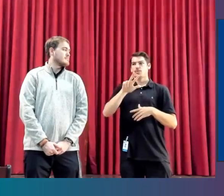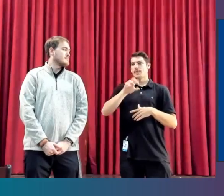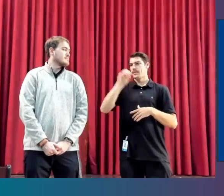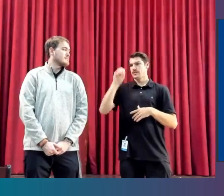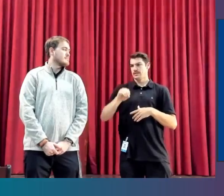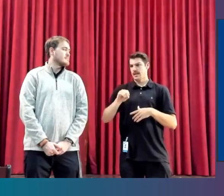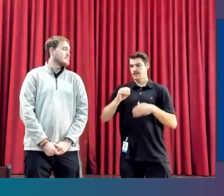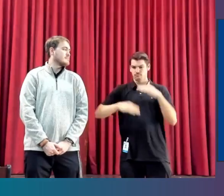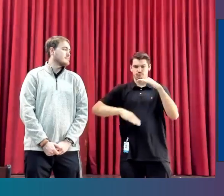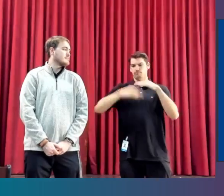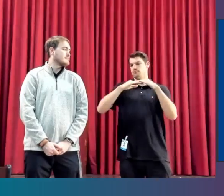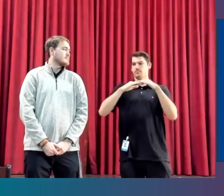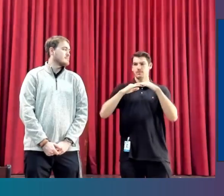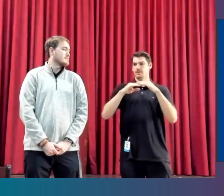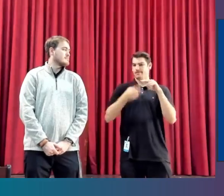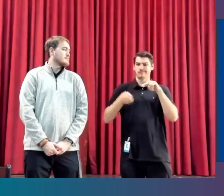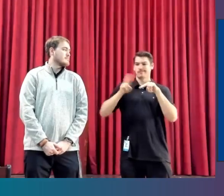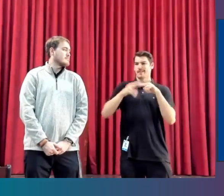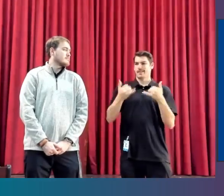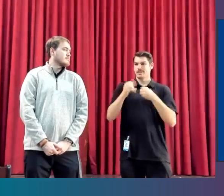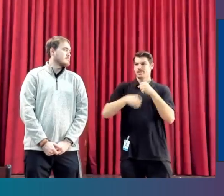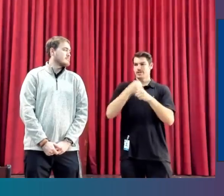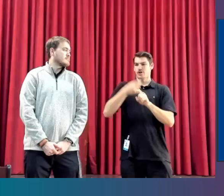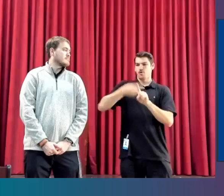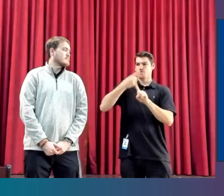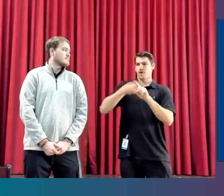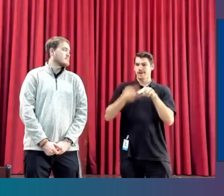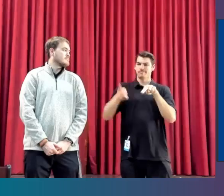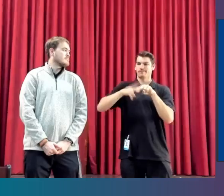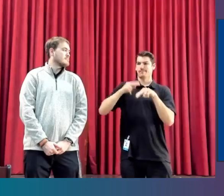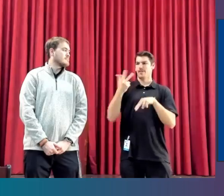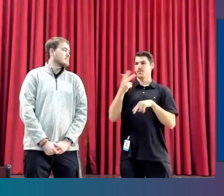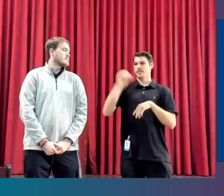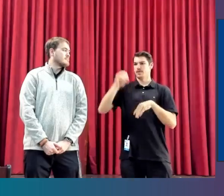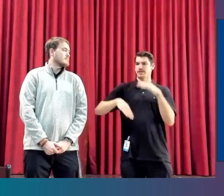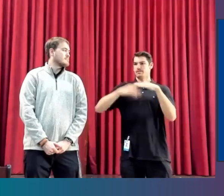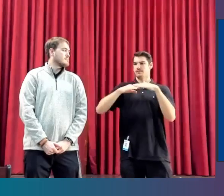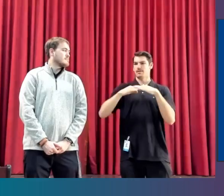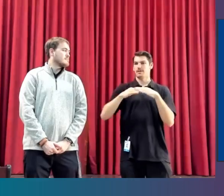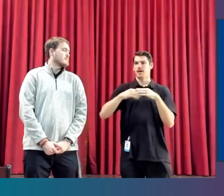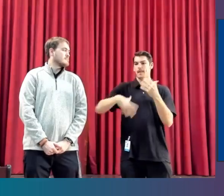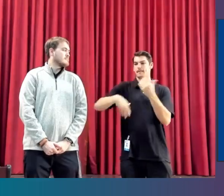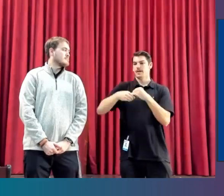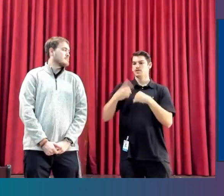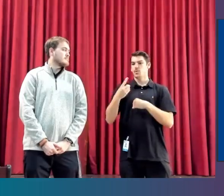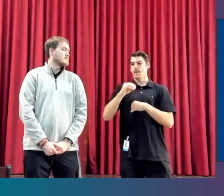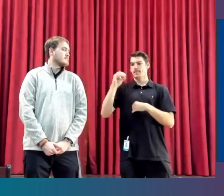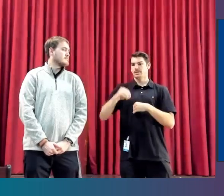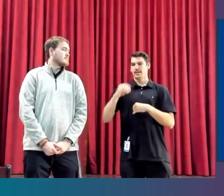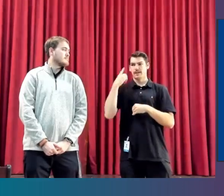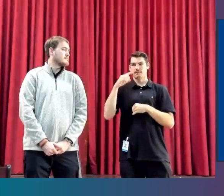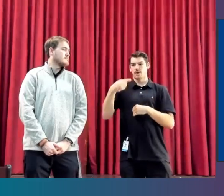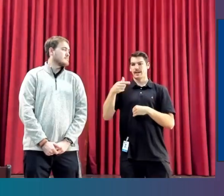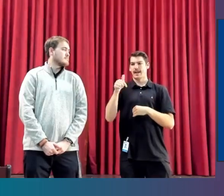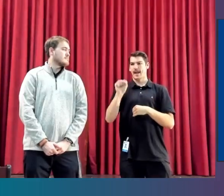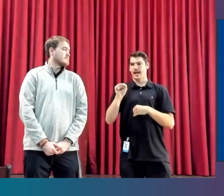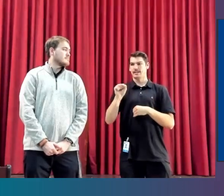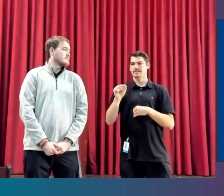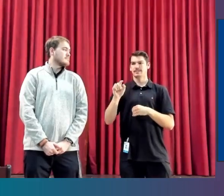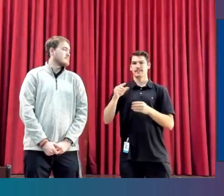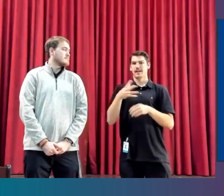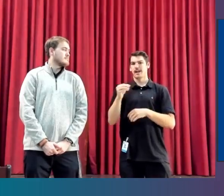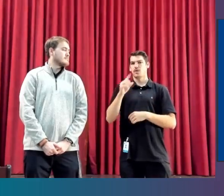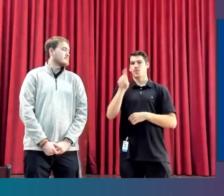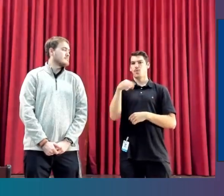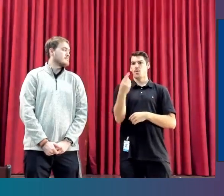the most it can go up this year. So it's 3% plus 1% for gas and 1% for electricity, right?